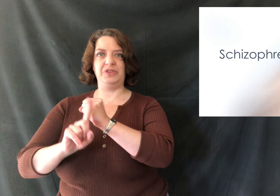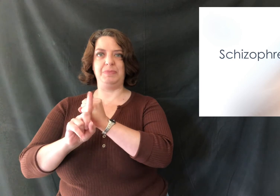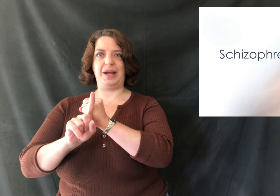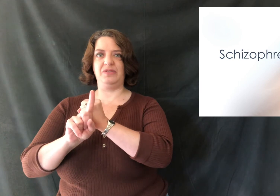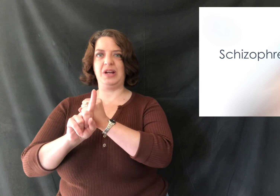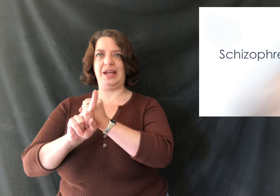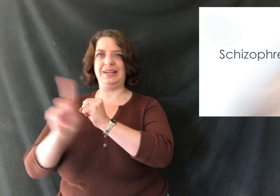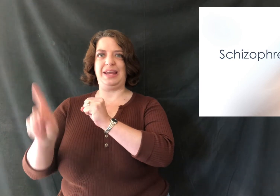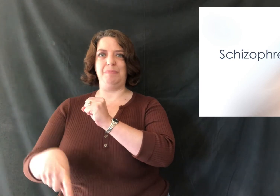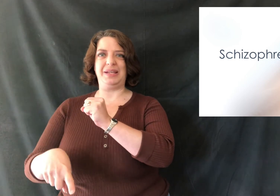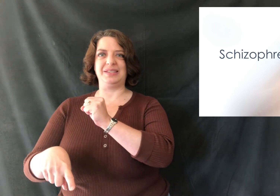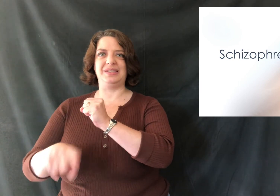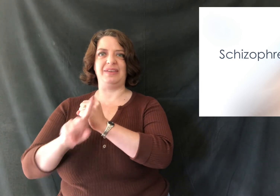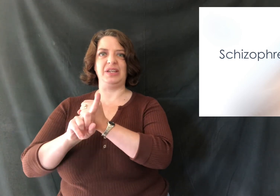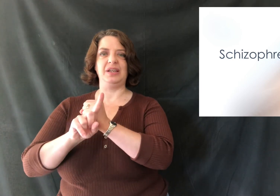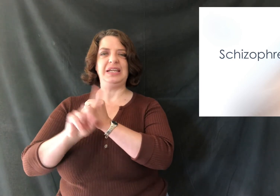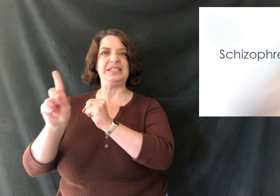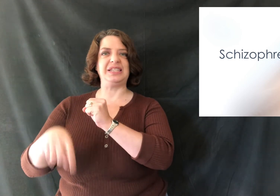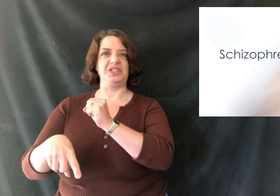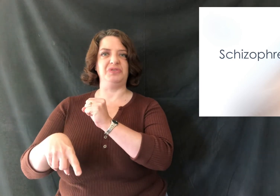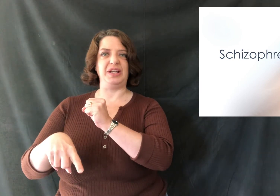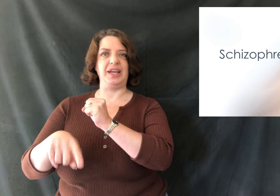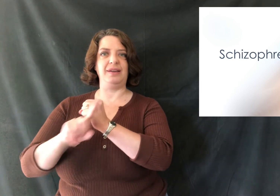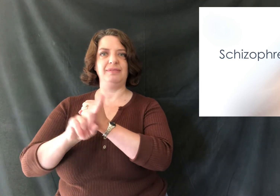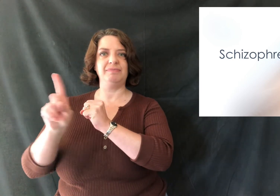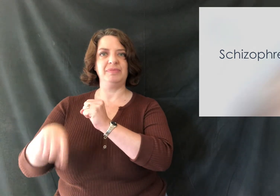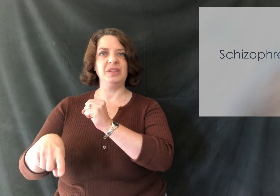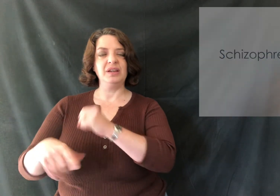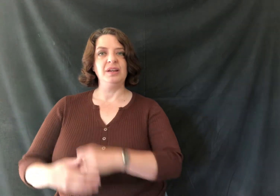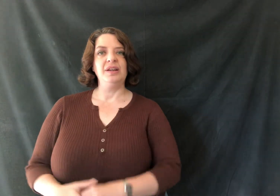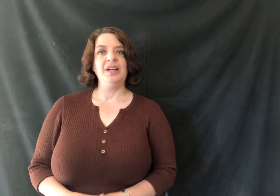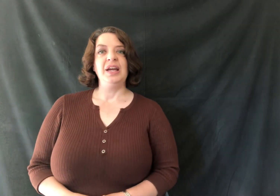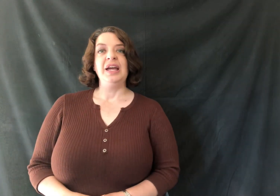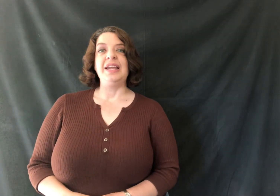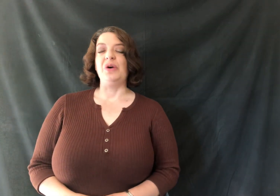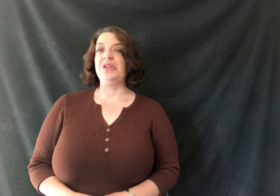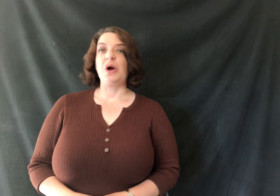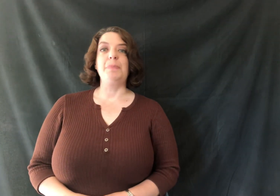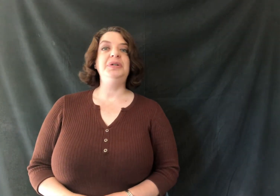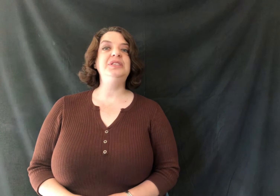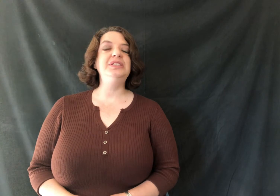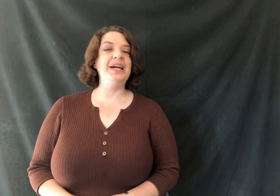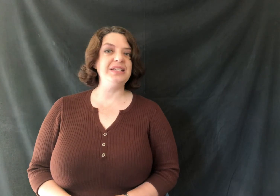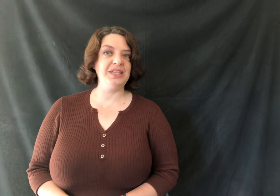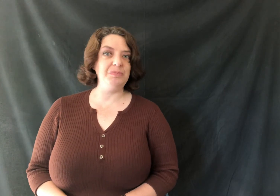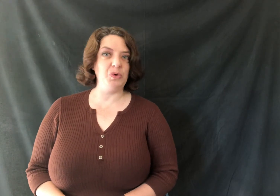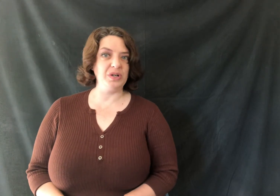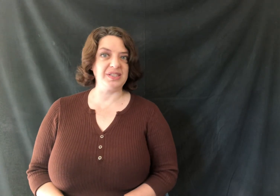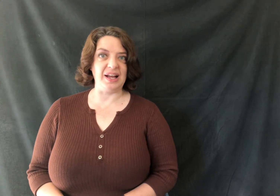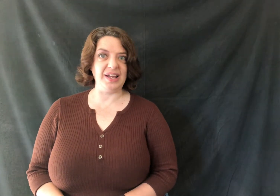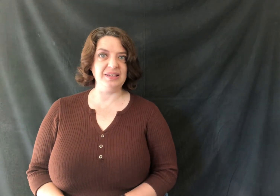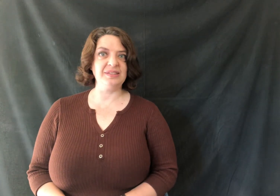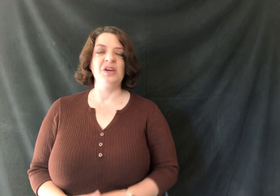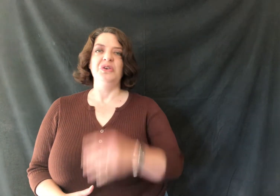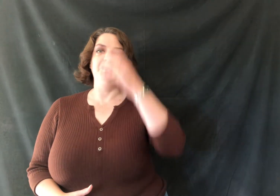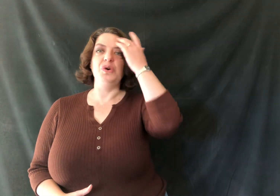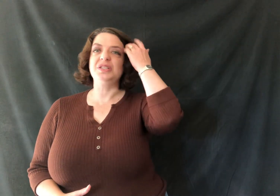back of your hand, and it makes a 7, schizophrenia. Now, there are plenty more signs for different